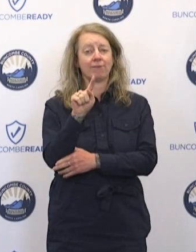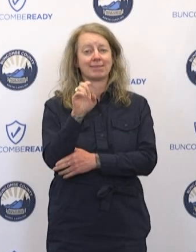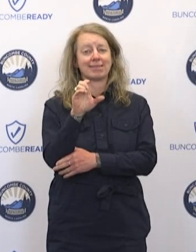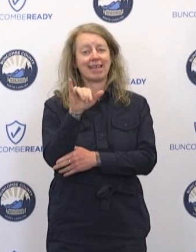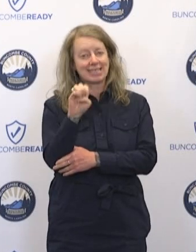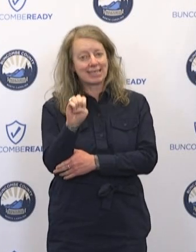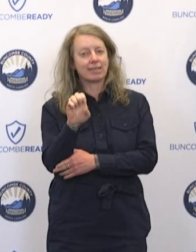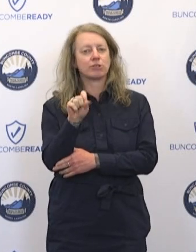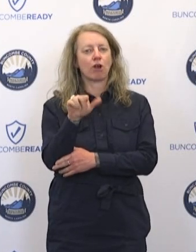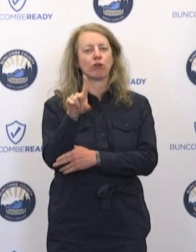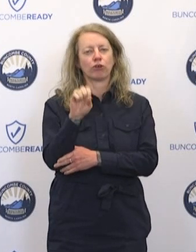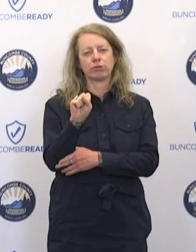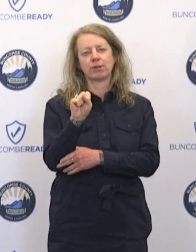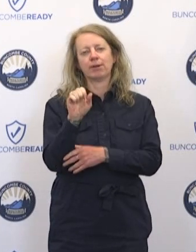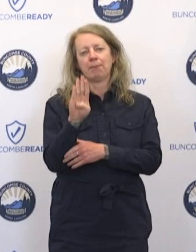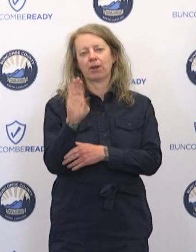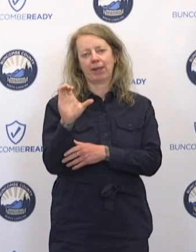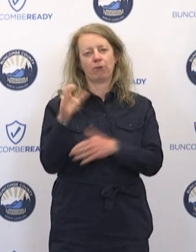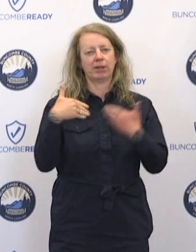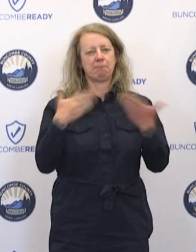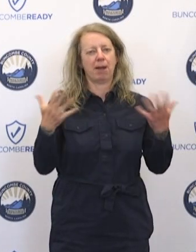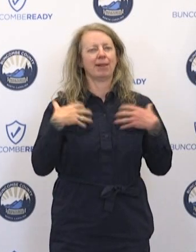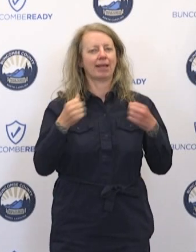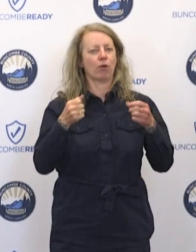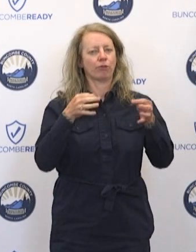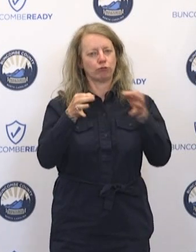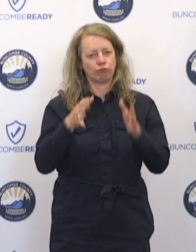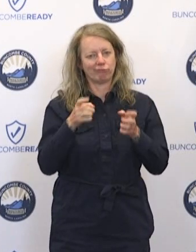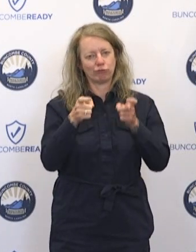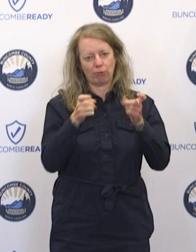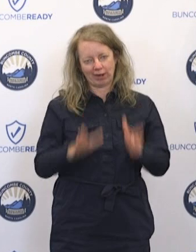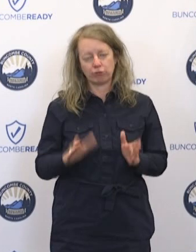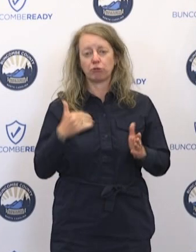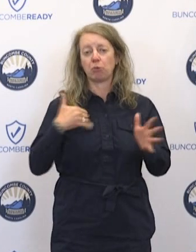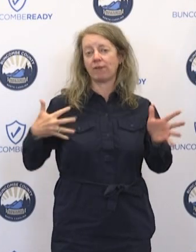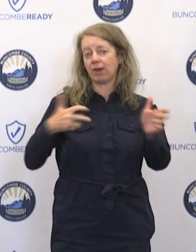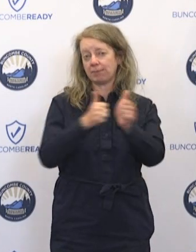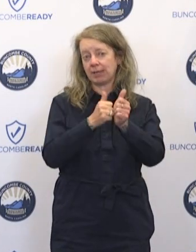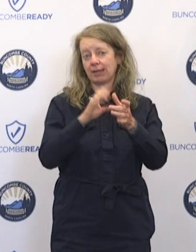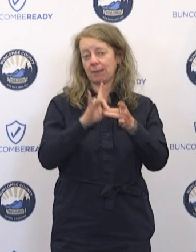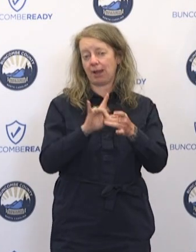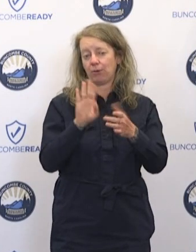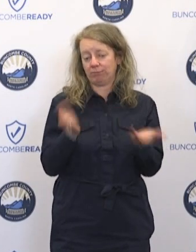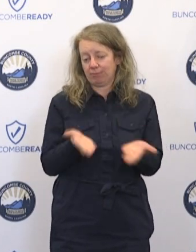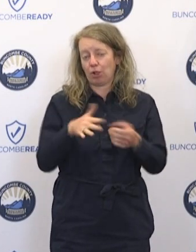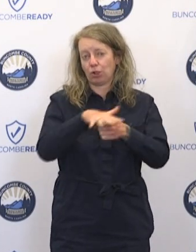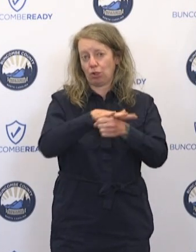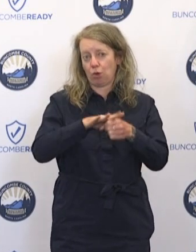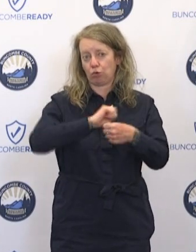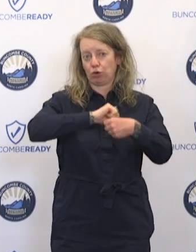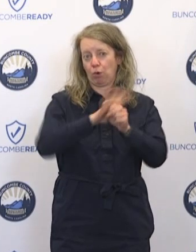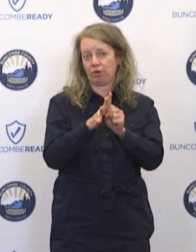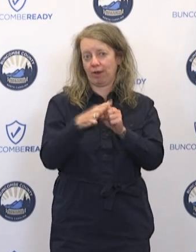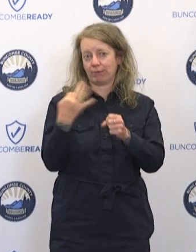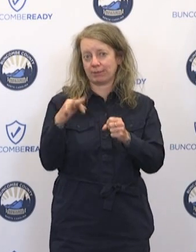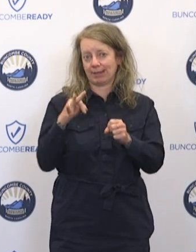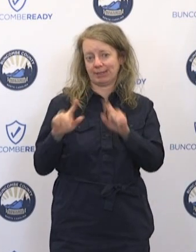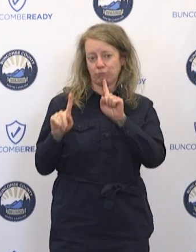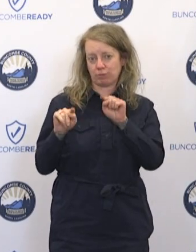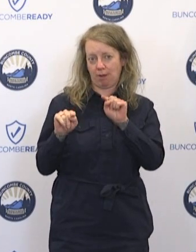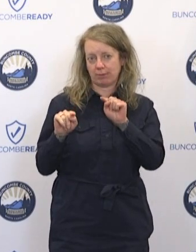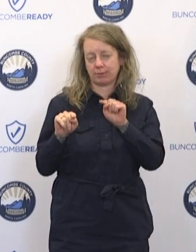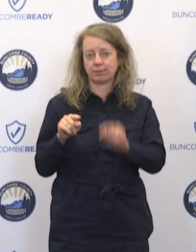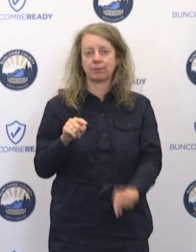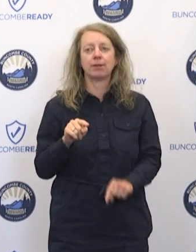Health Director, here with us to provide an update on the COVID-19 response in Buncombe County. As a reminder, you can find